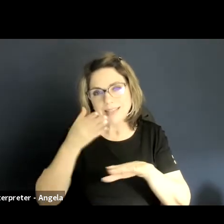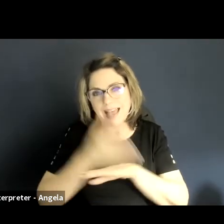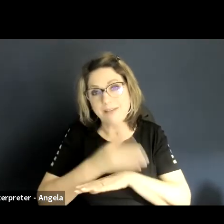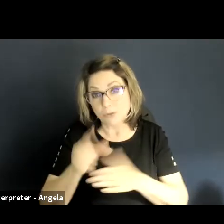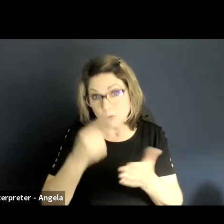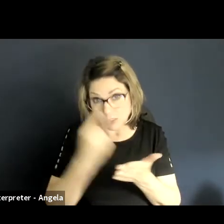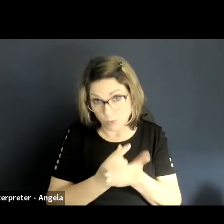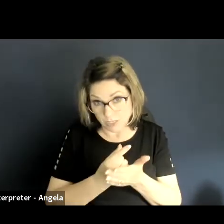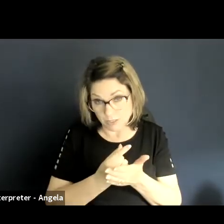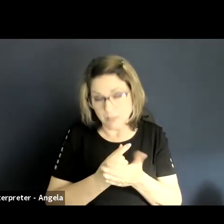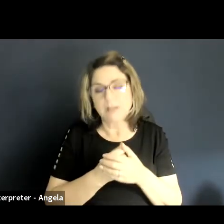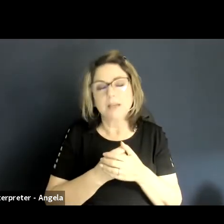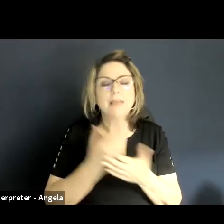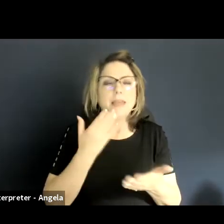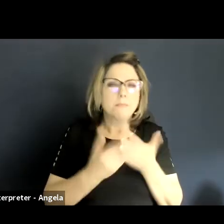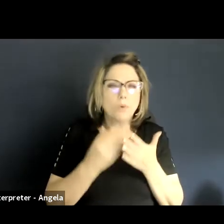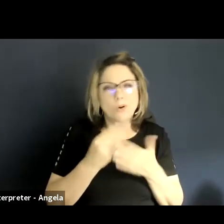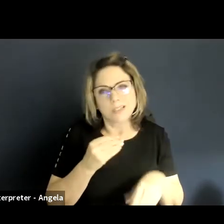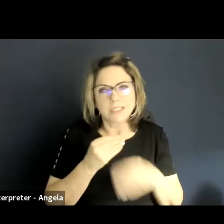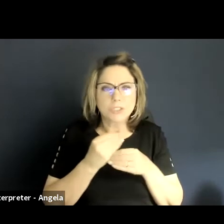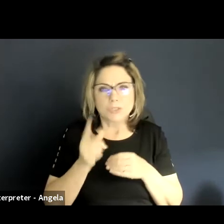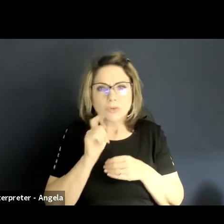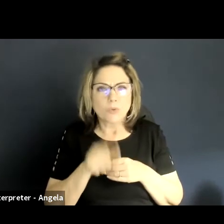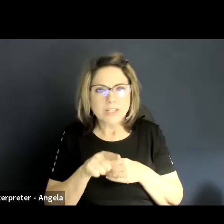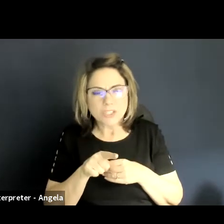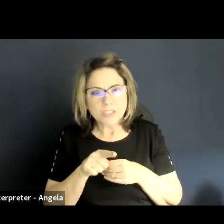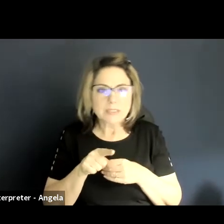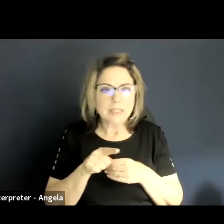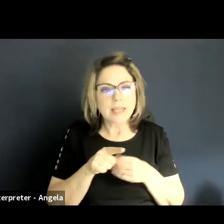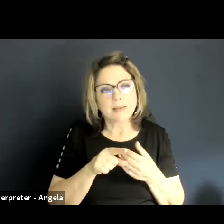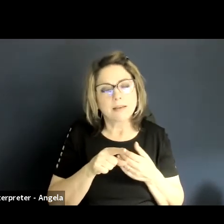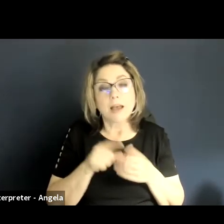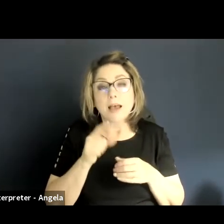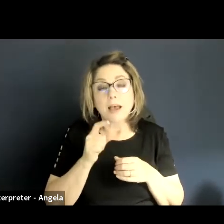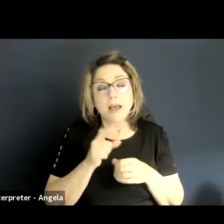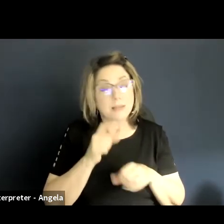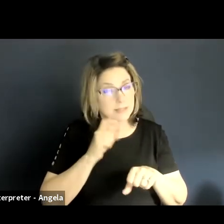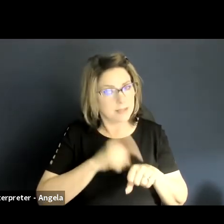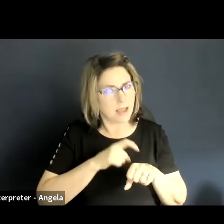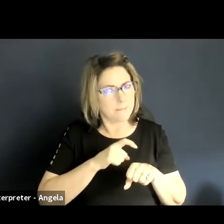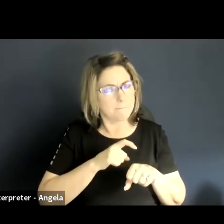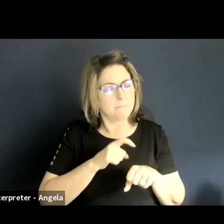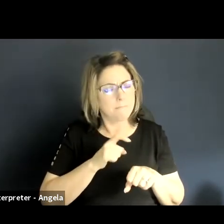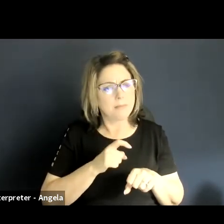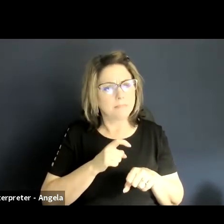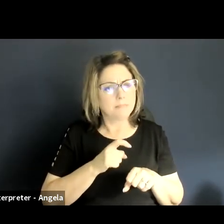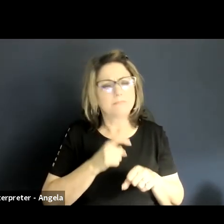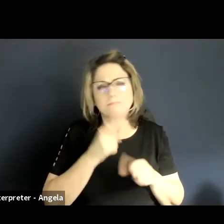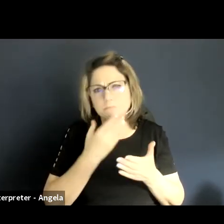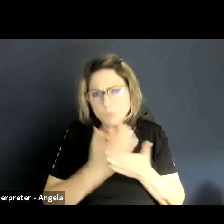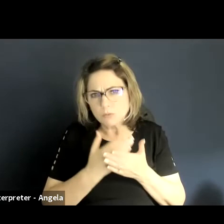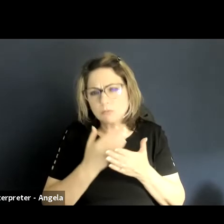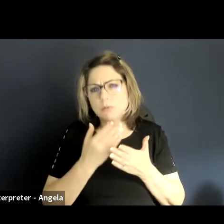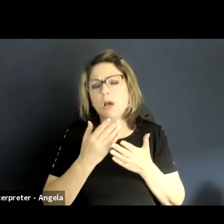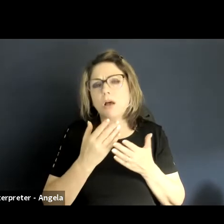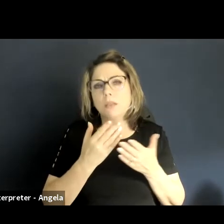Then we can talk about more nuanced questions like, are we providing timely and effective customer service to consumers?